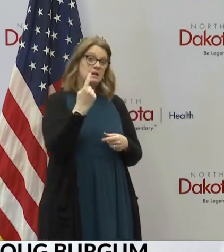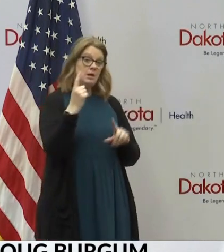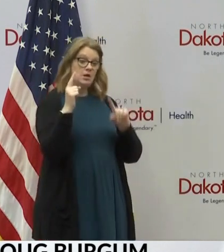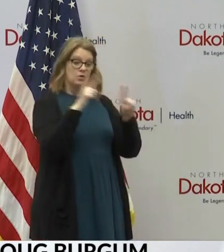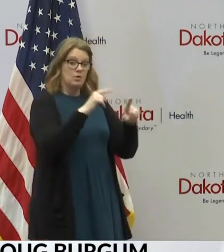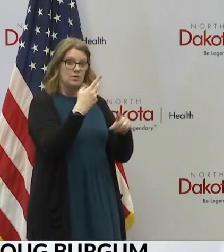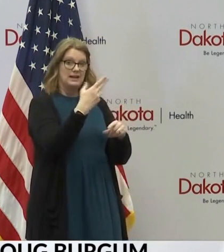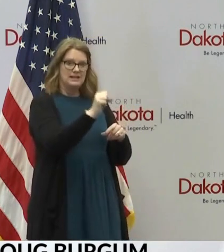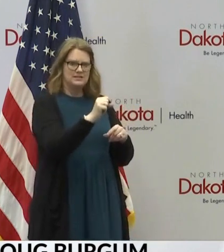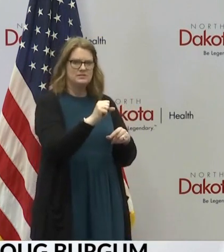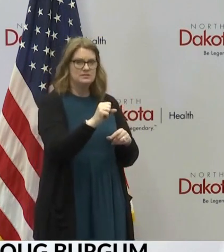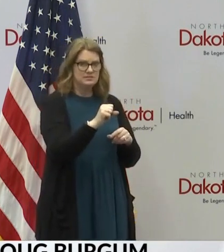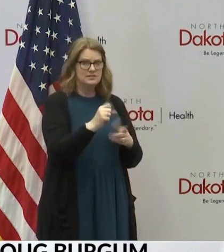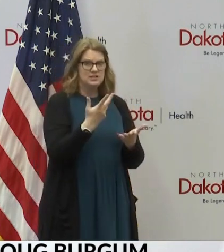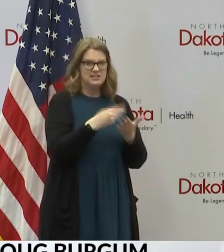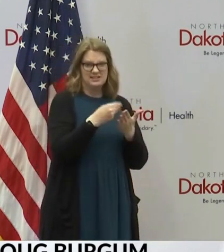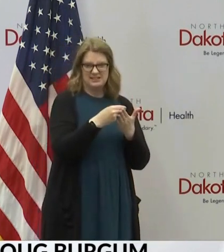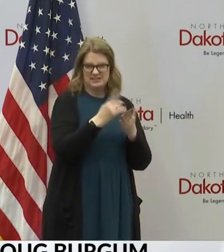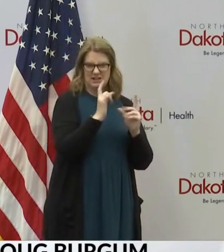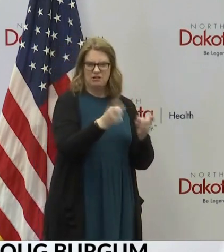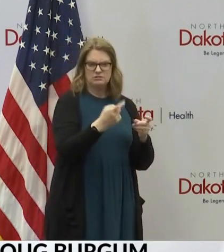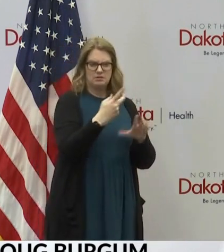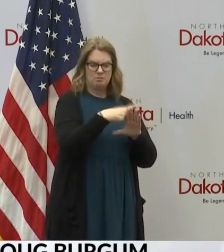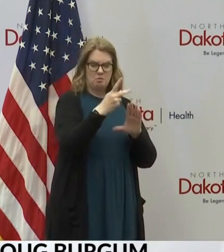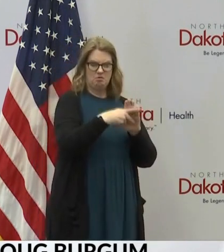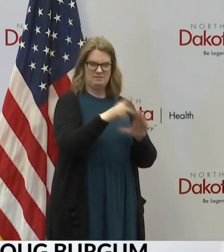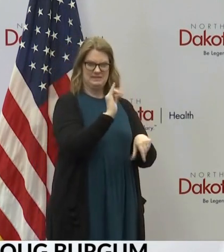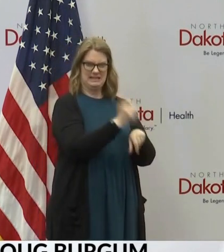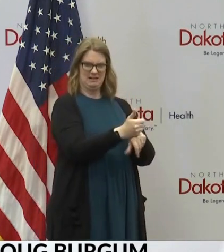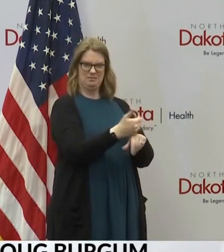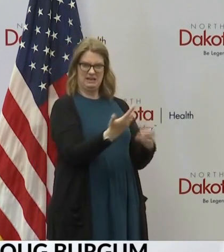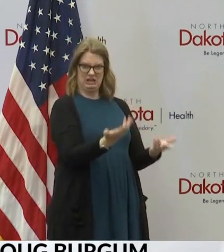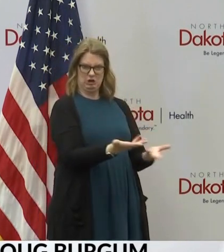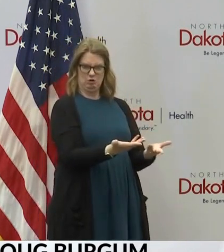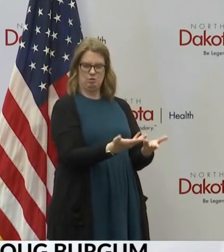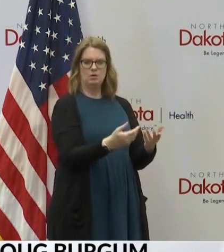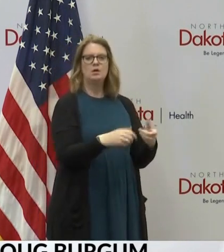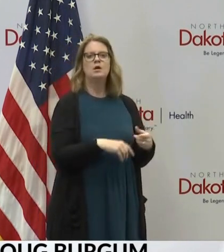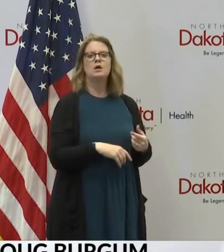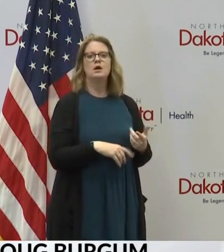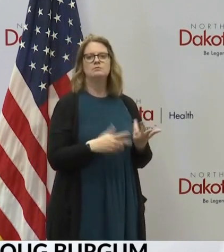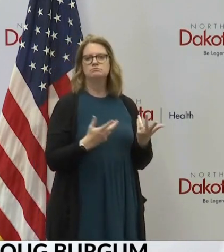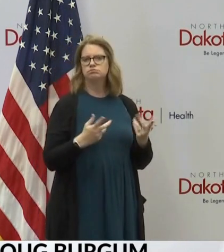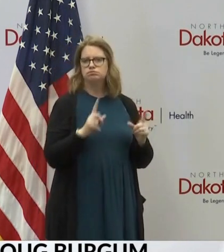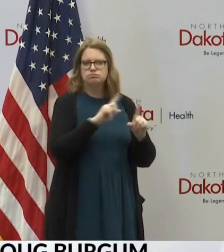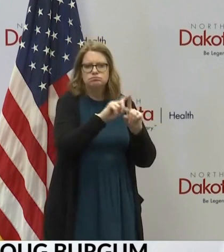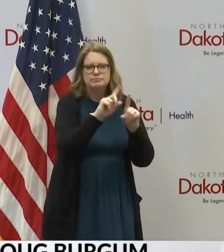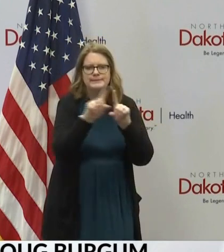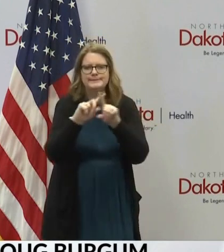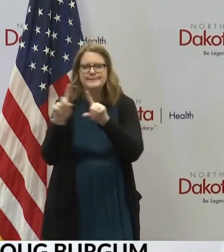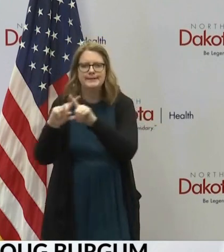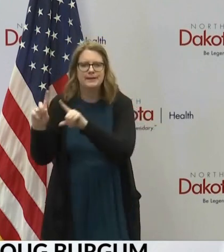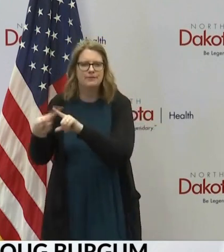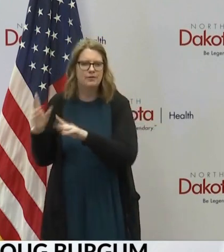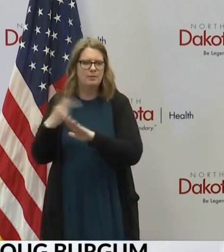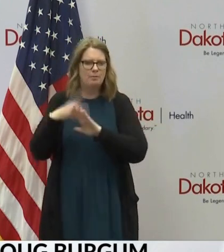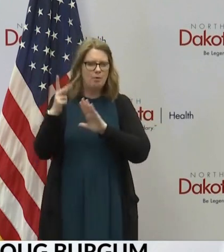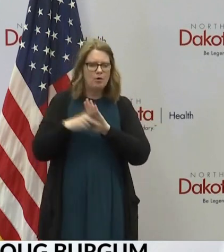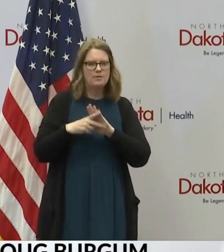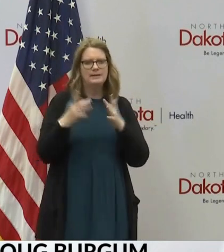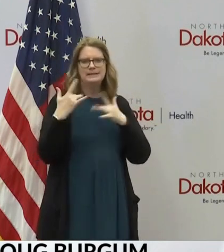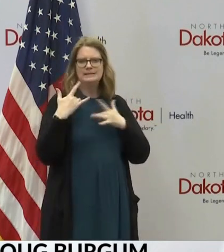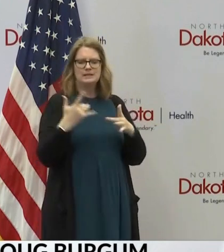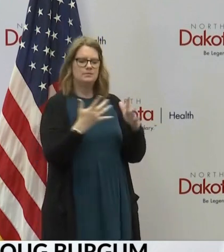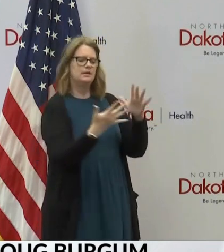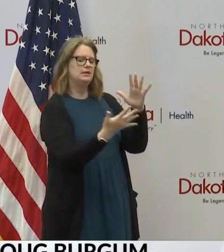very robust set of scholarship programs in North Dakota, and those are offered through a variety of programs, generally to high school